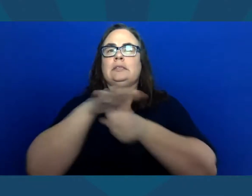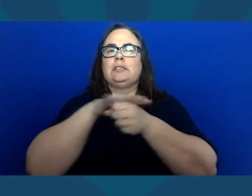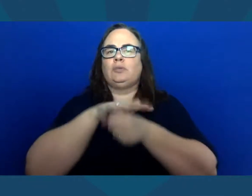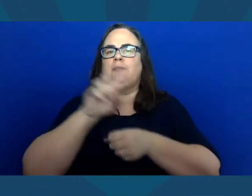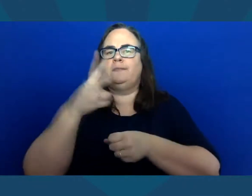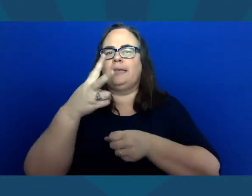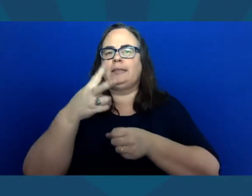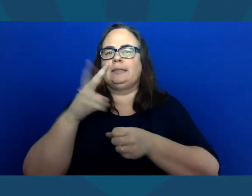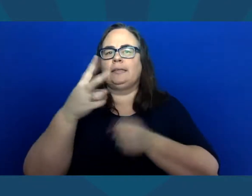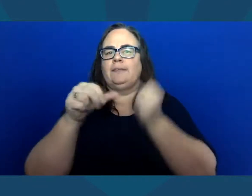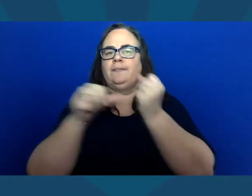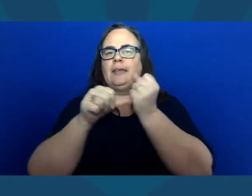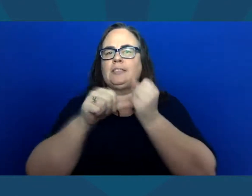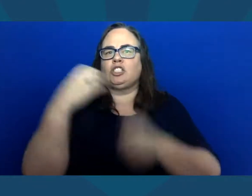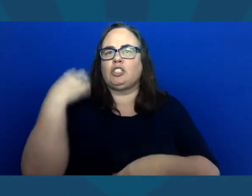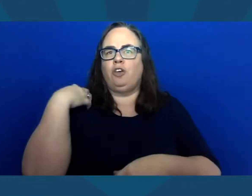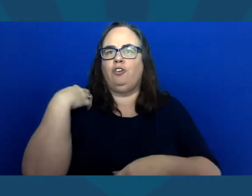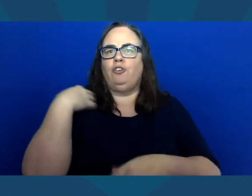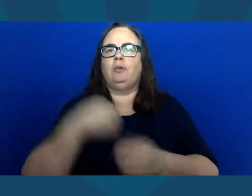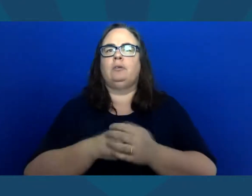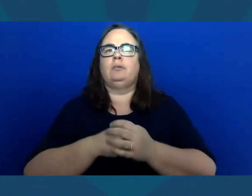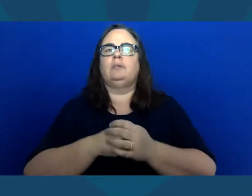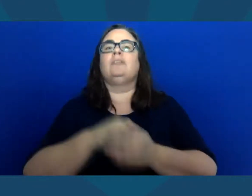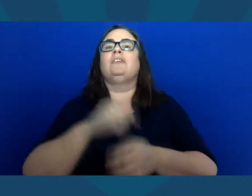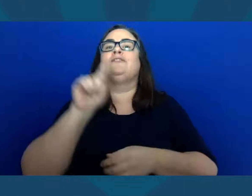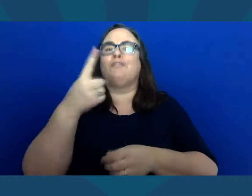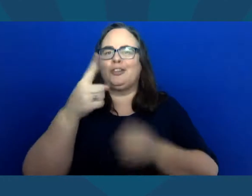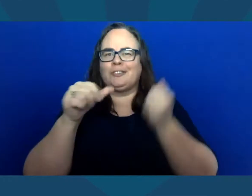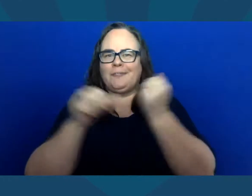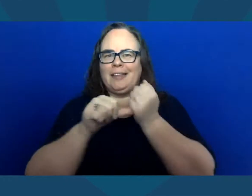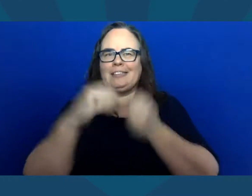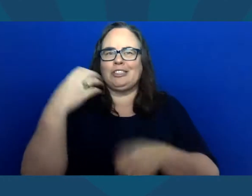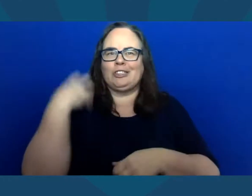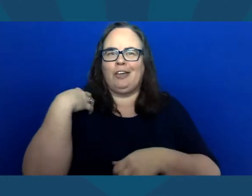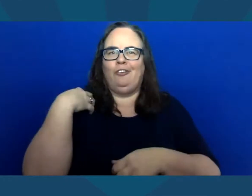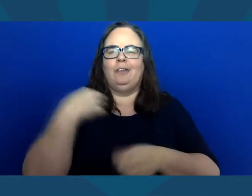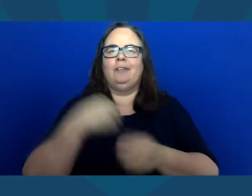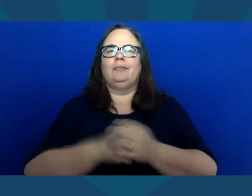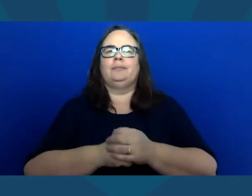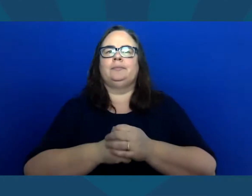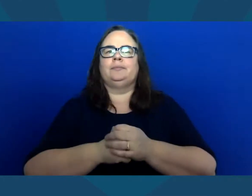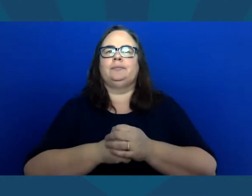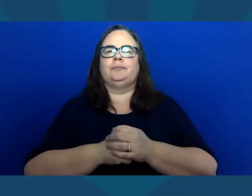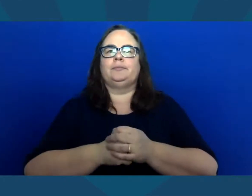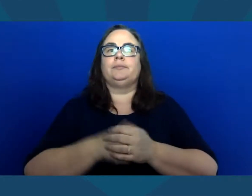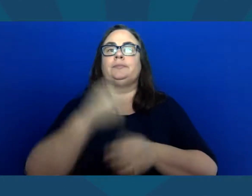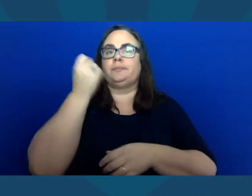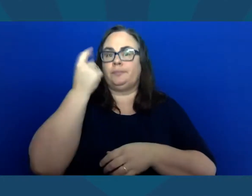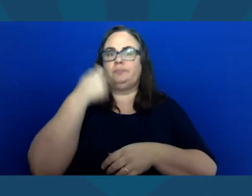delegate, district second vice chairman, and then first vice chairman.